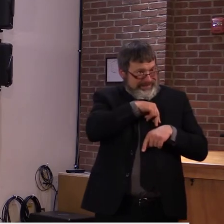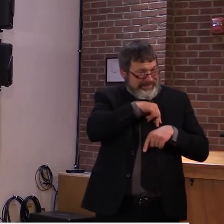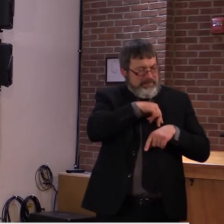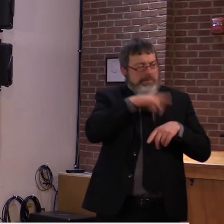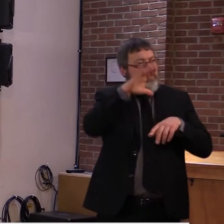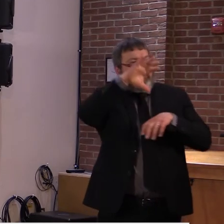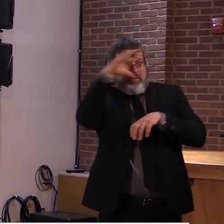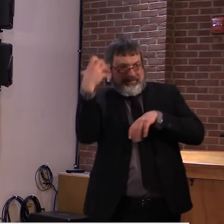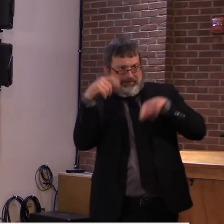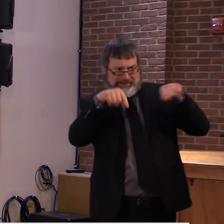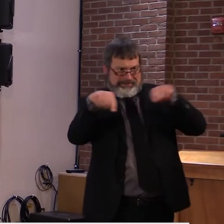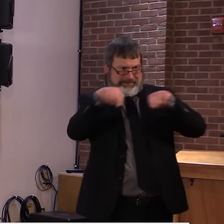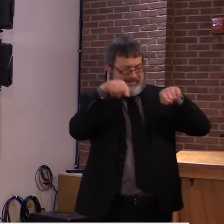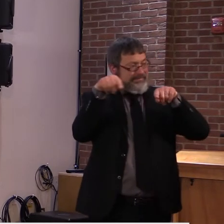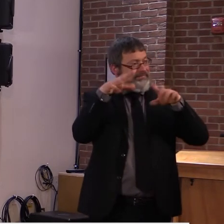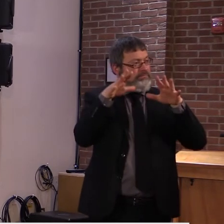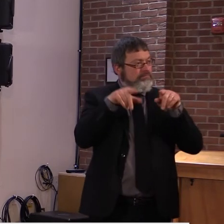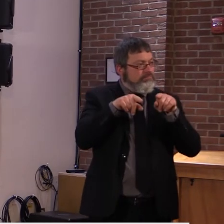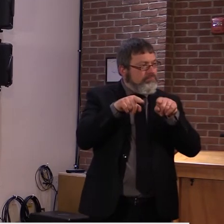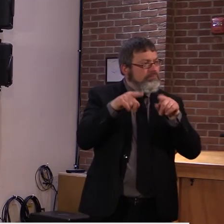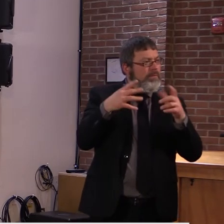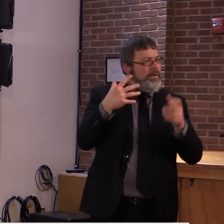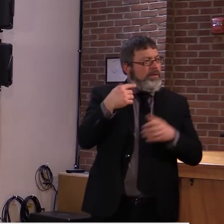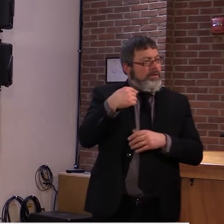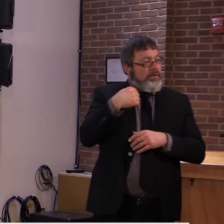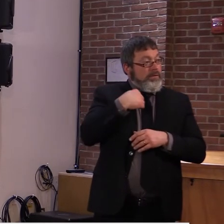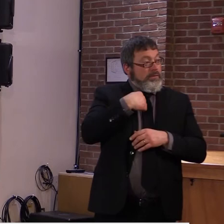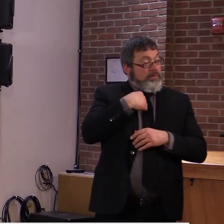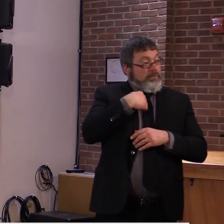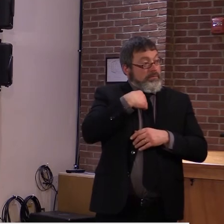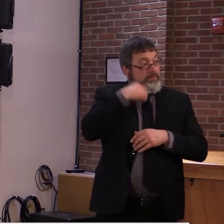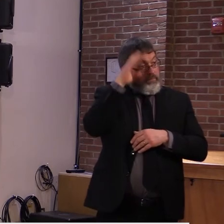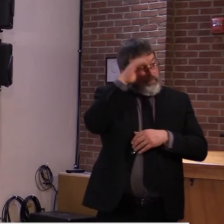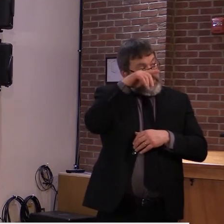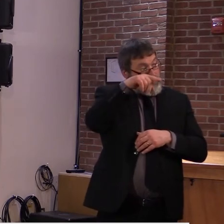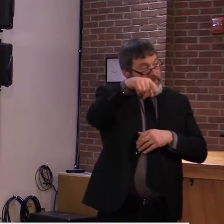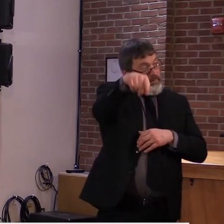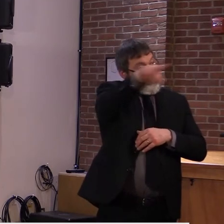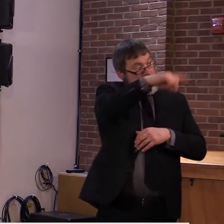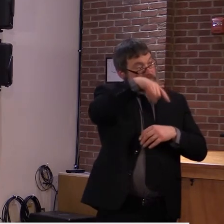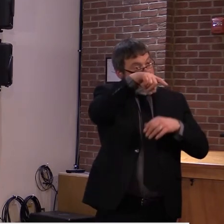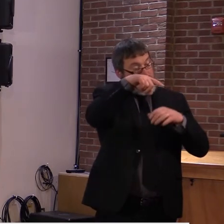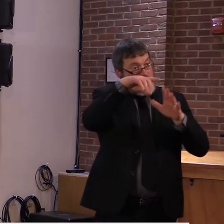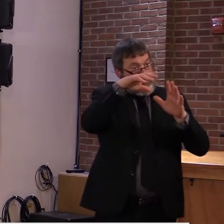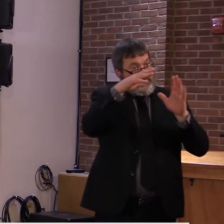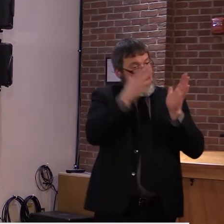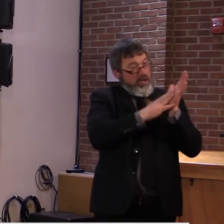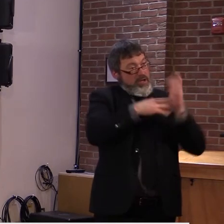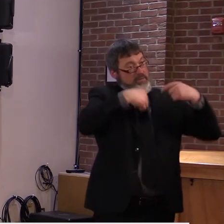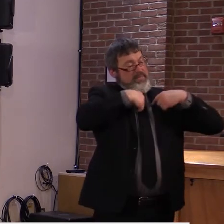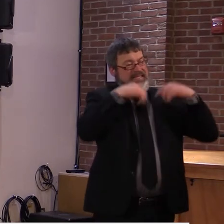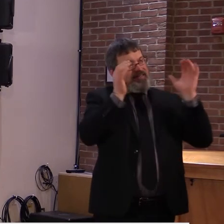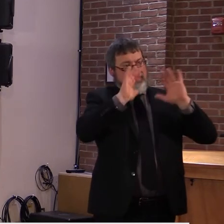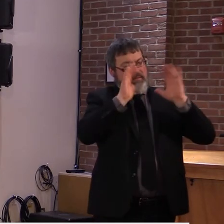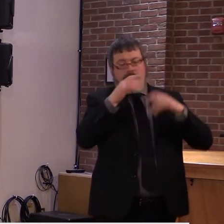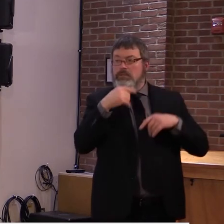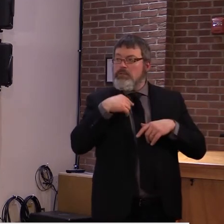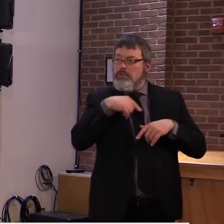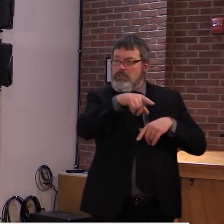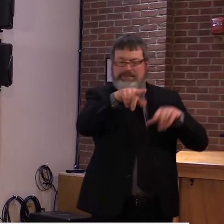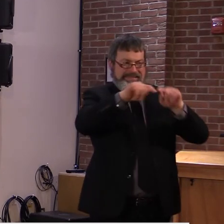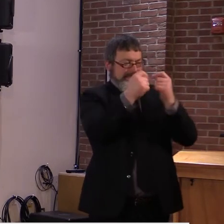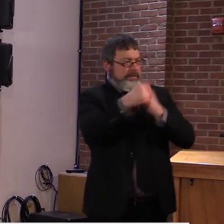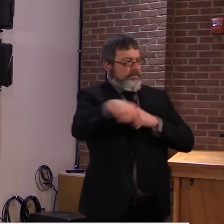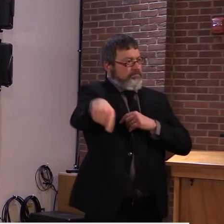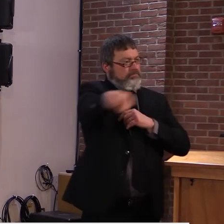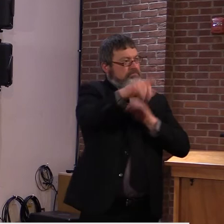share the response and that it's all part of your team, but the reality is that somebody's got to drive the bus, and you're driving the bus